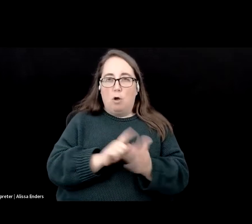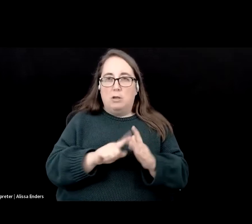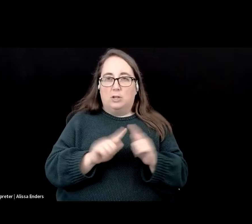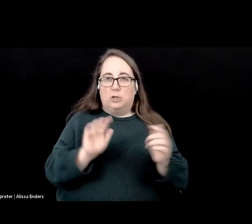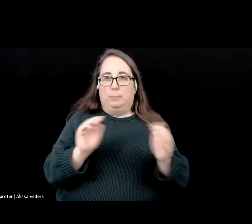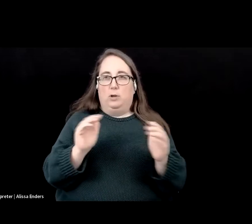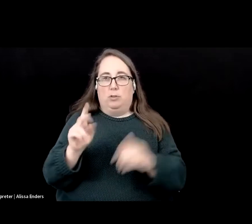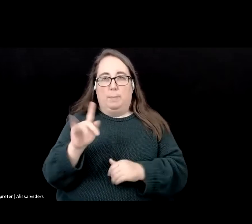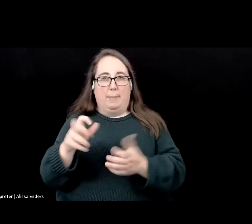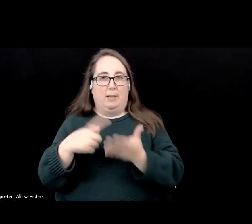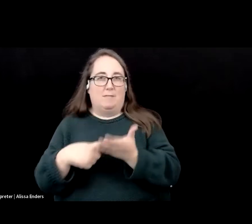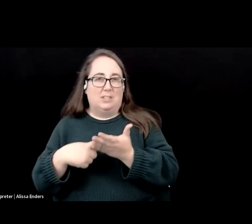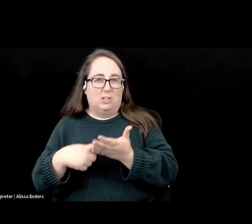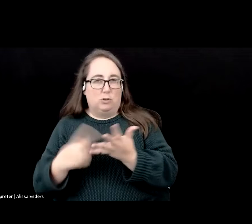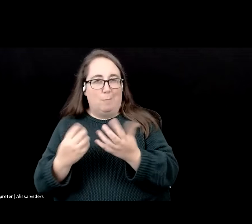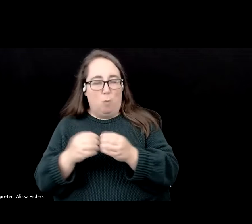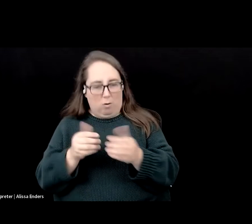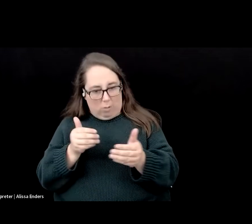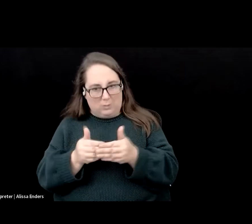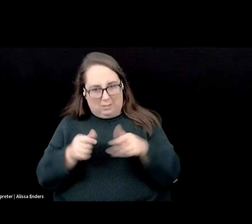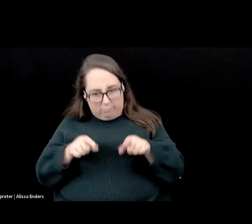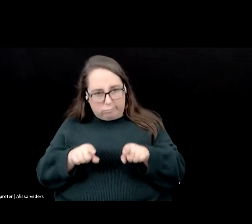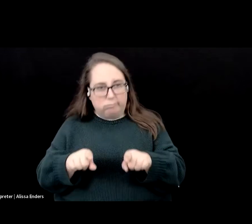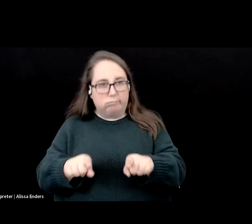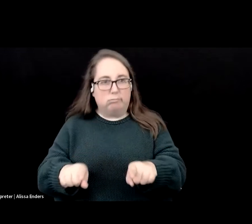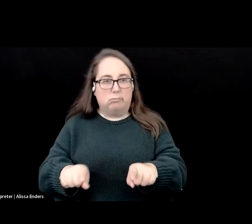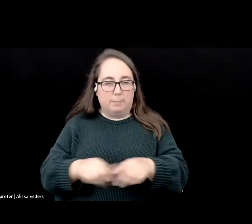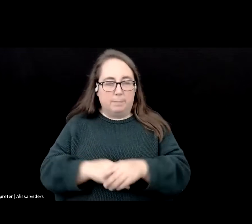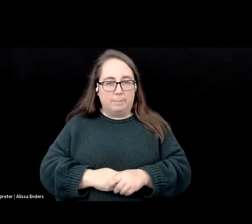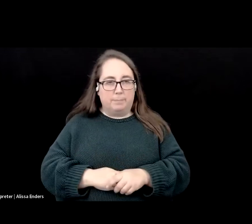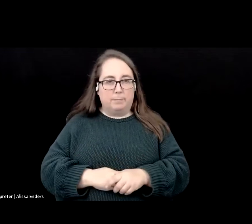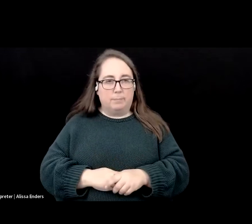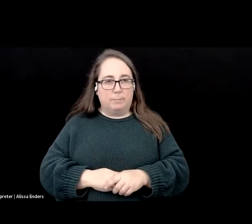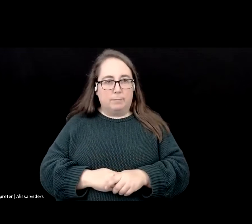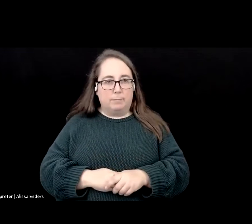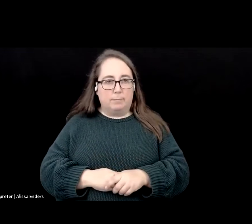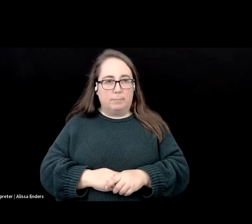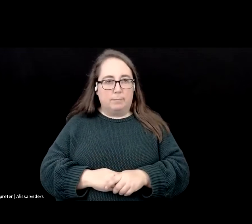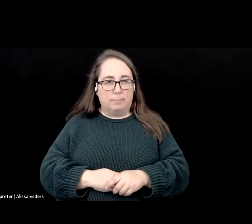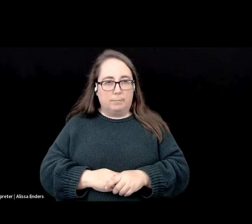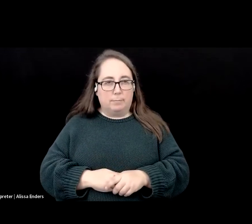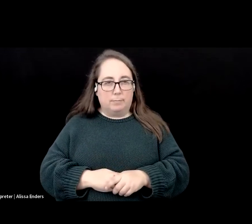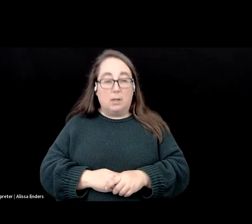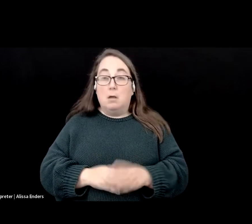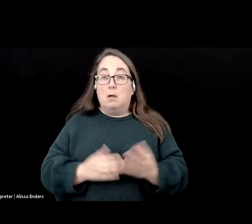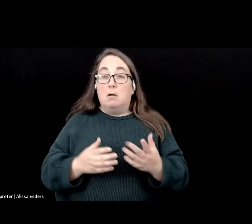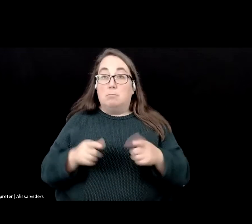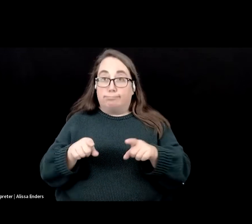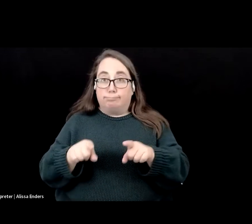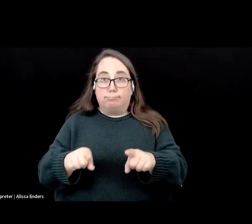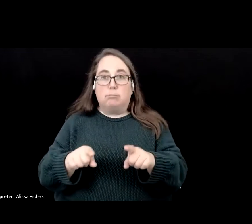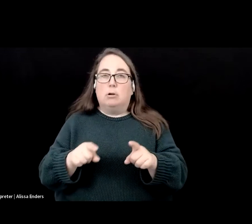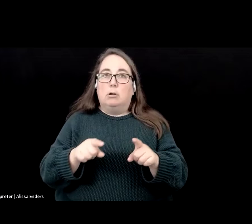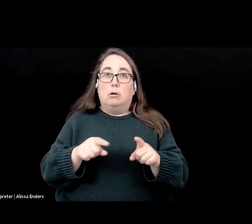public discourse more closely in ways that might be interesting and illustrative for those of us who are not necessarily Jewish, but who might help us think about